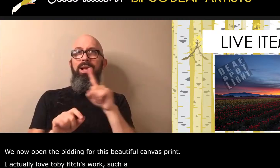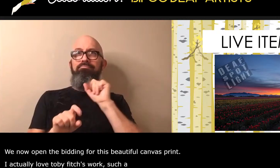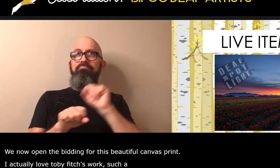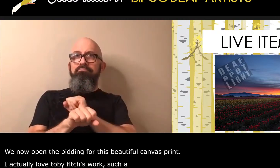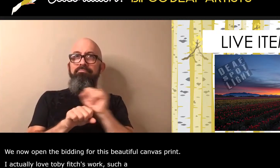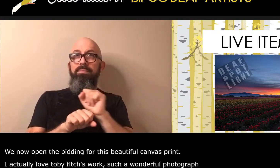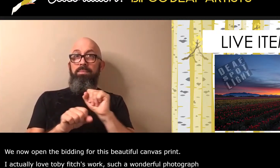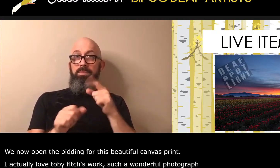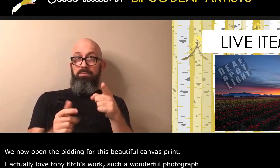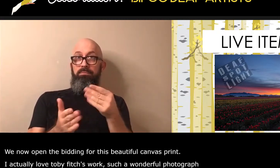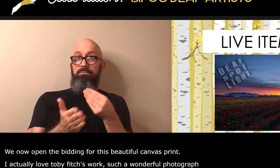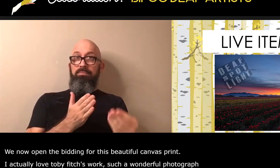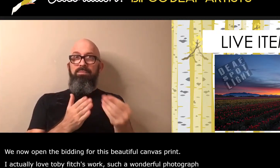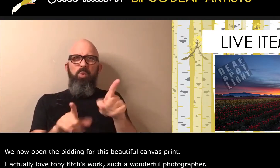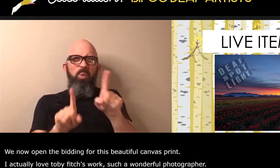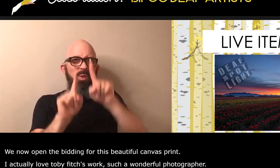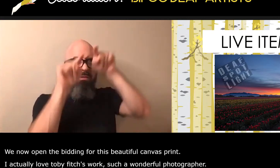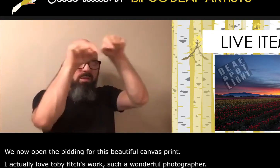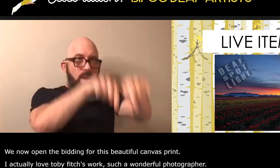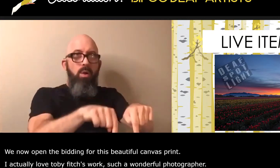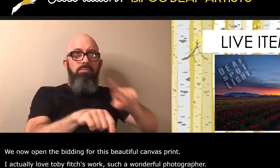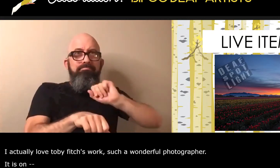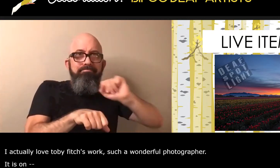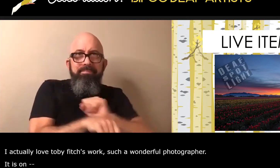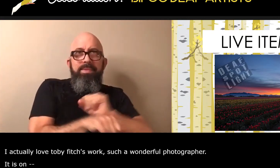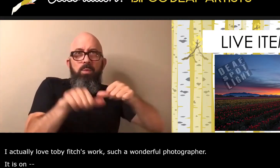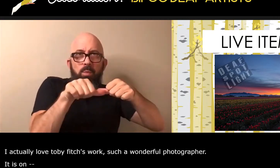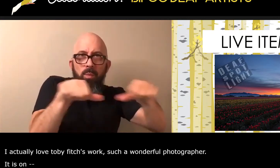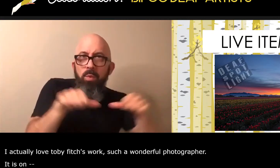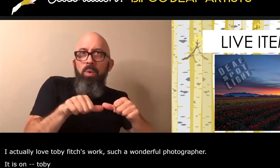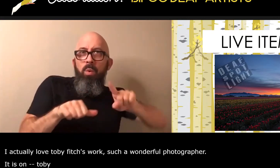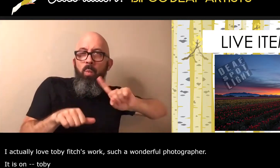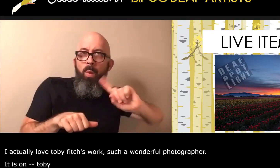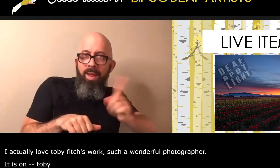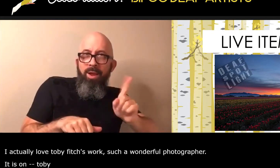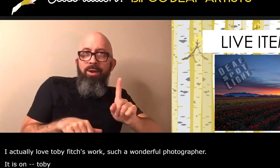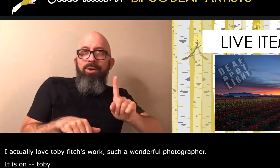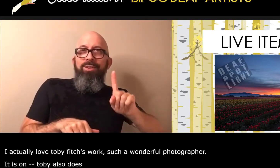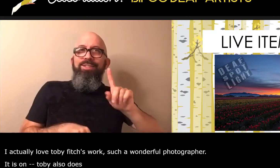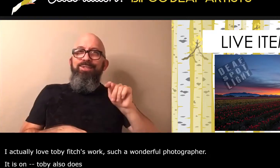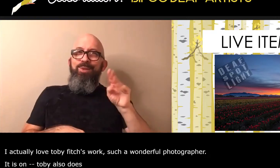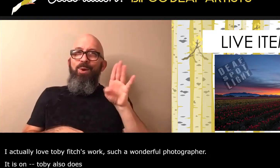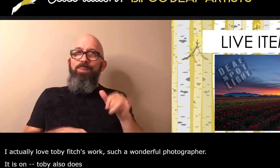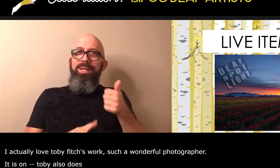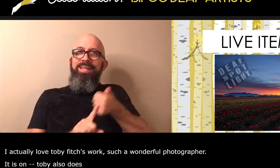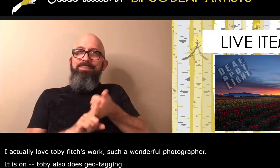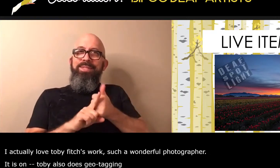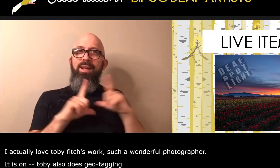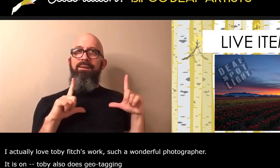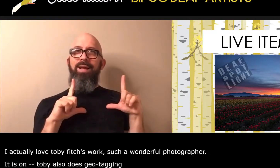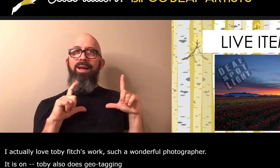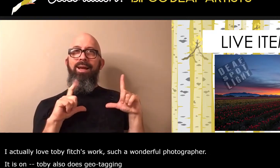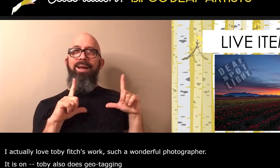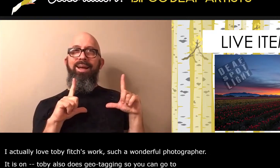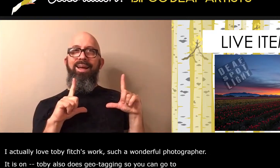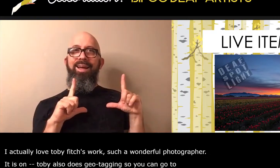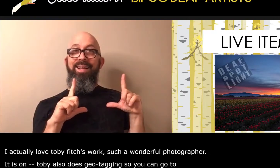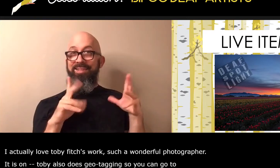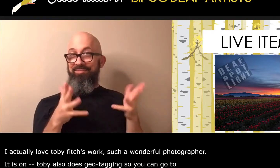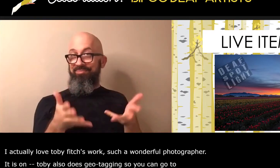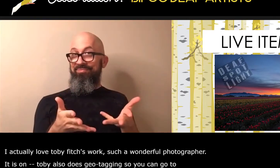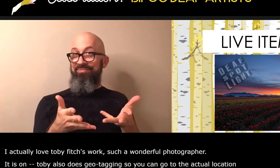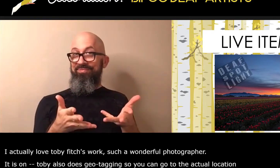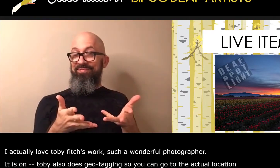This on Toby also does geotagging. So you can go to the actual location where